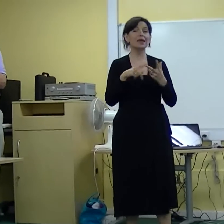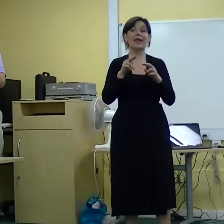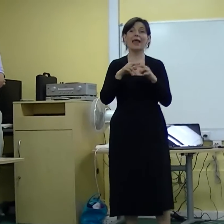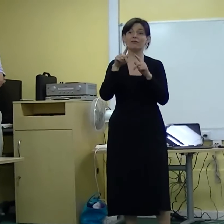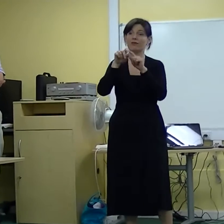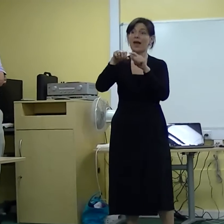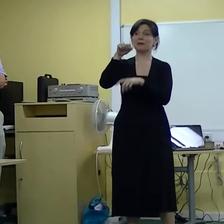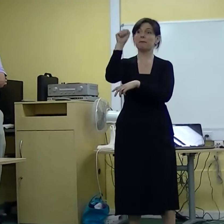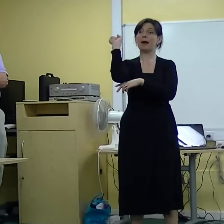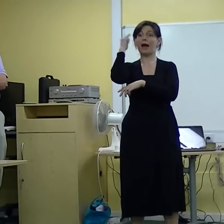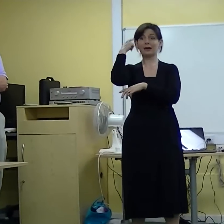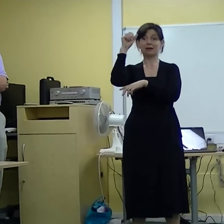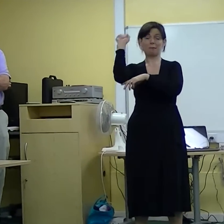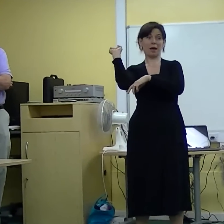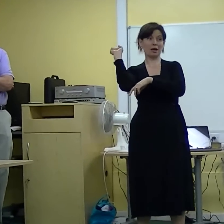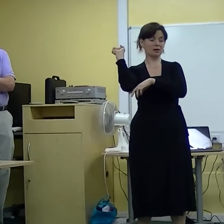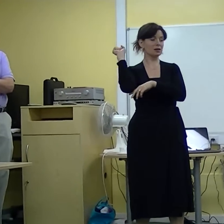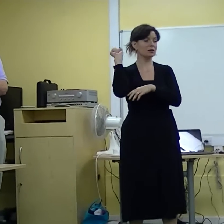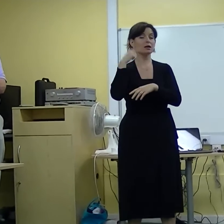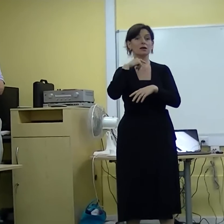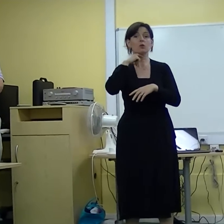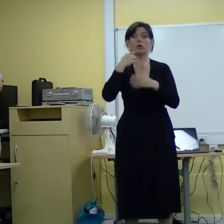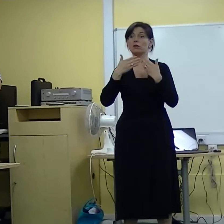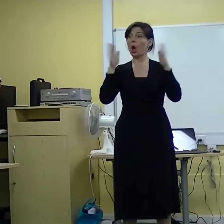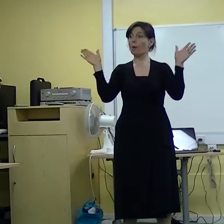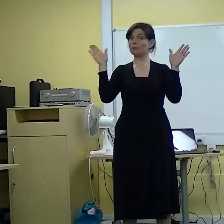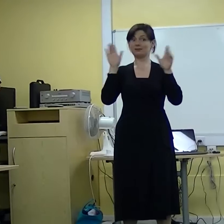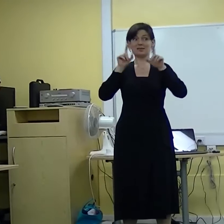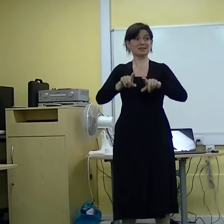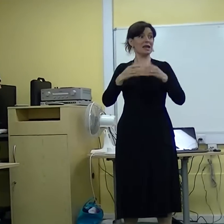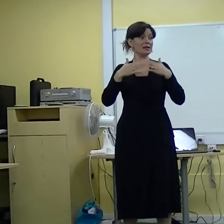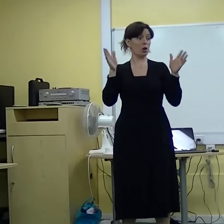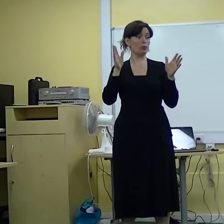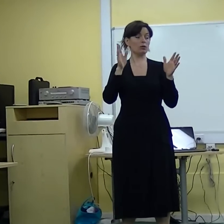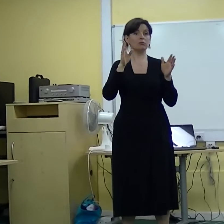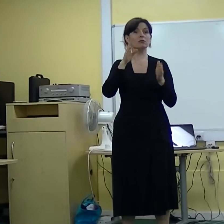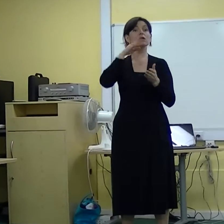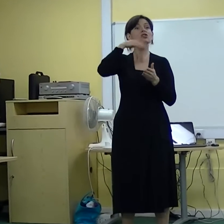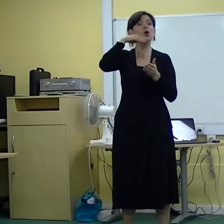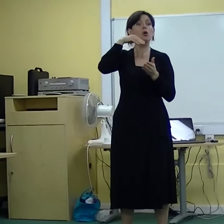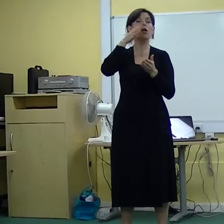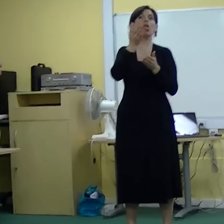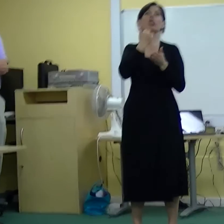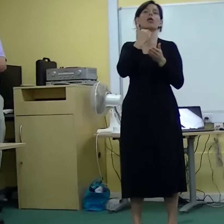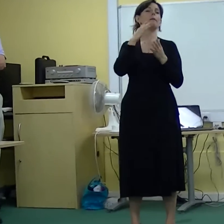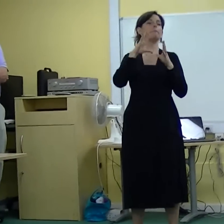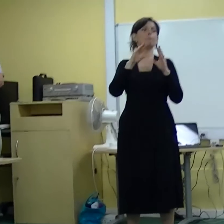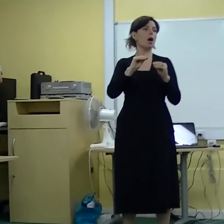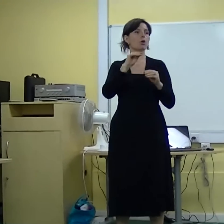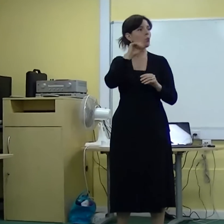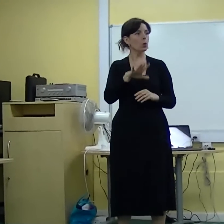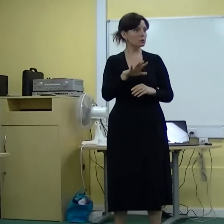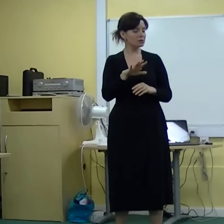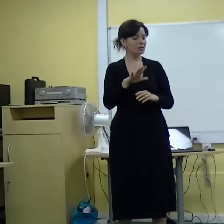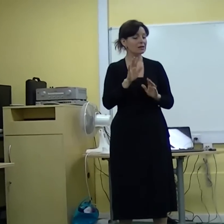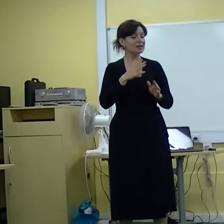head back like so, the airway will open and stay open and your tongue won't fall to block it. So what you have to do is